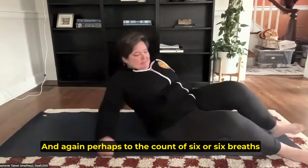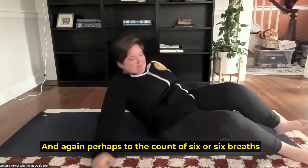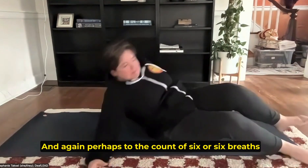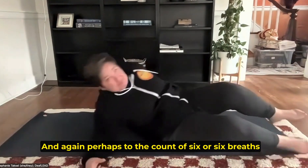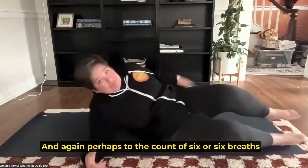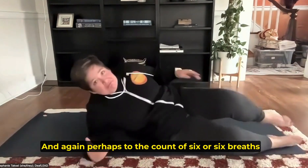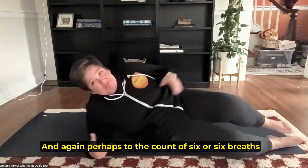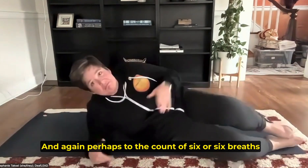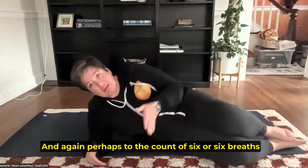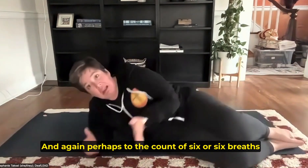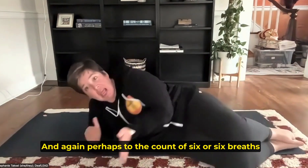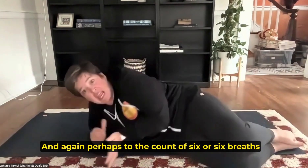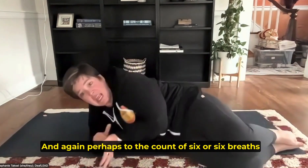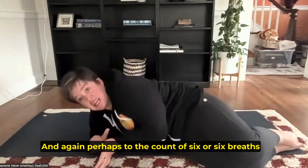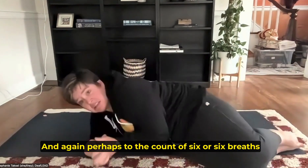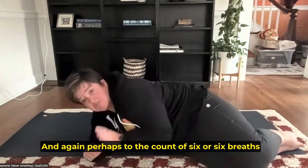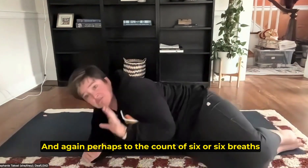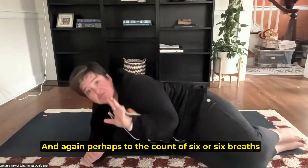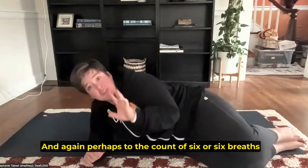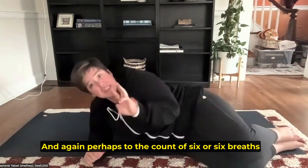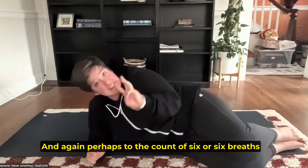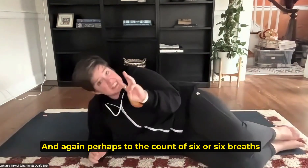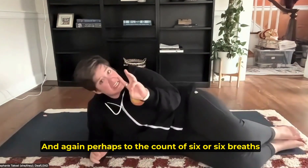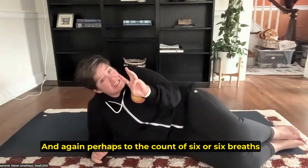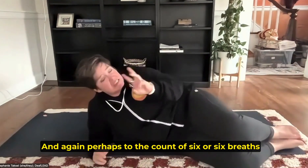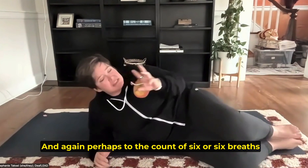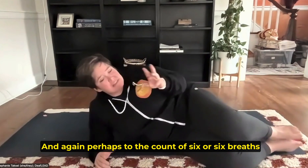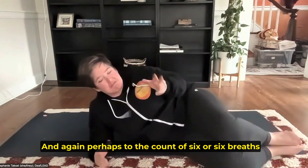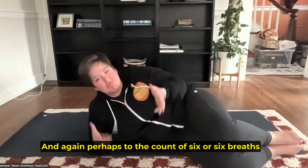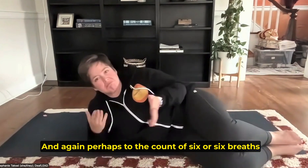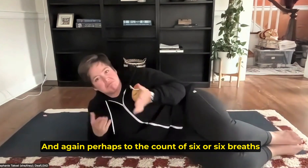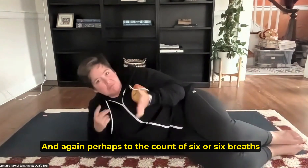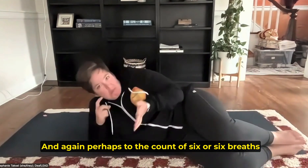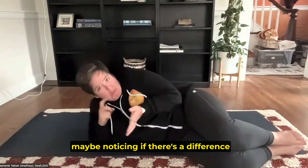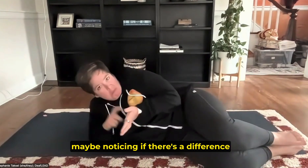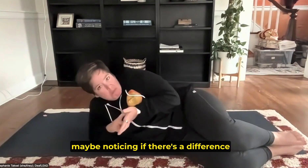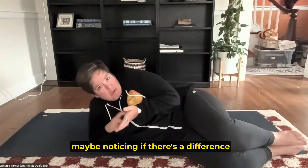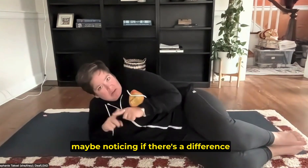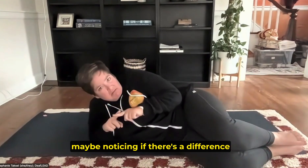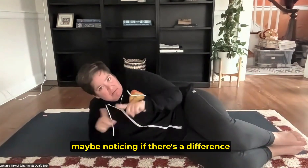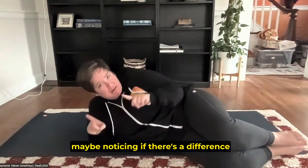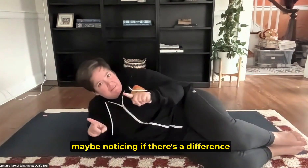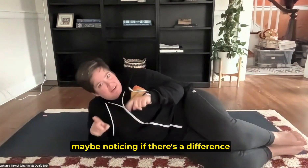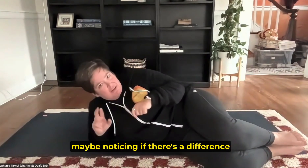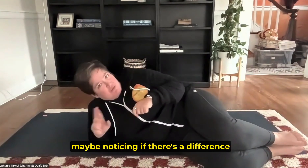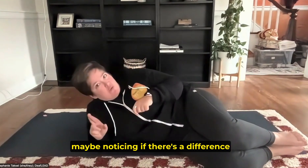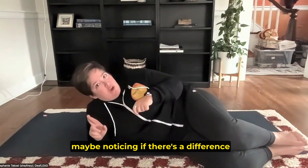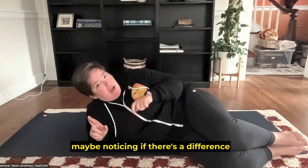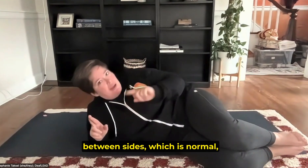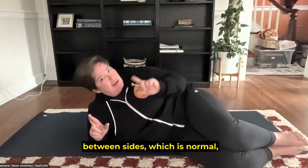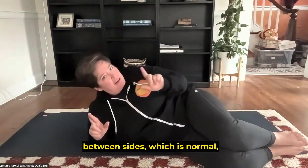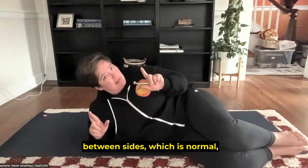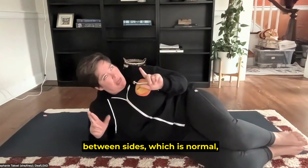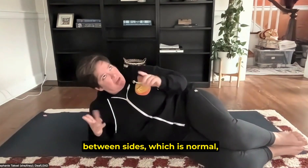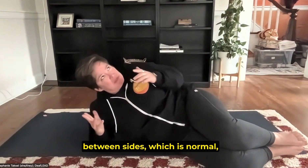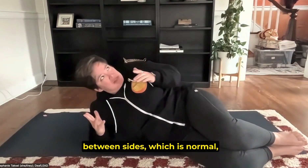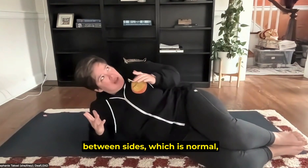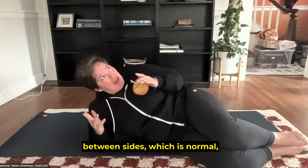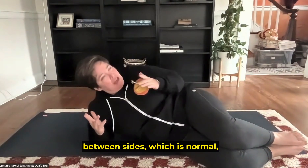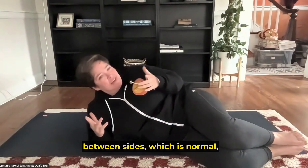And again, perhaps to the count of 6 or 6 breaths. Maybe noticing if there's a difference between sides,